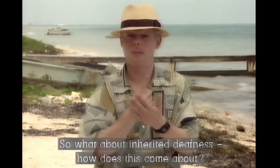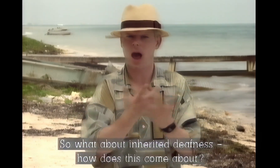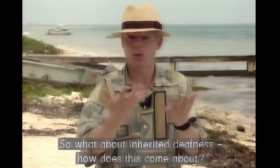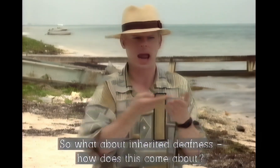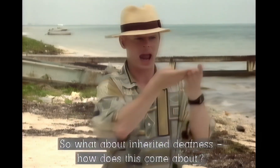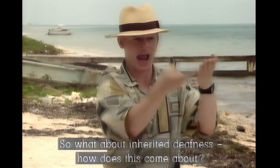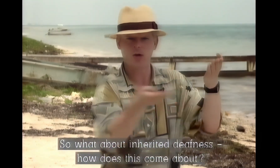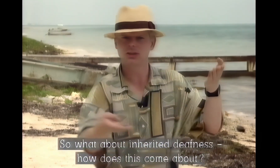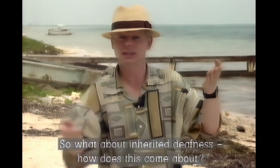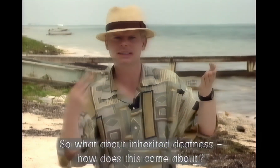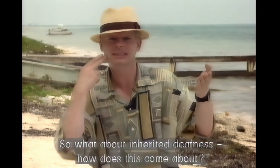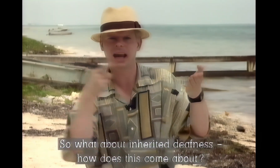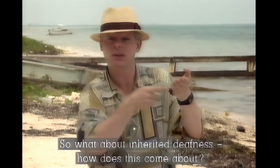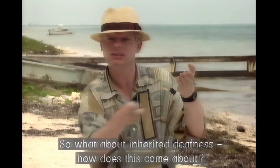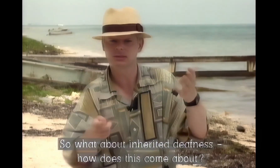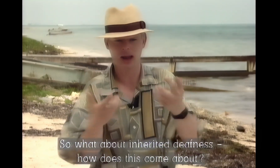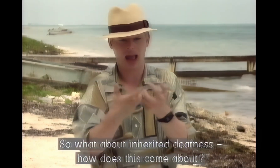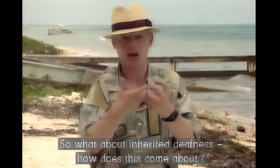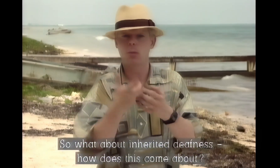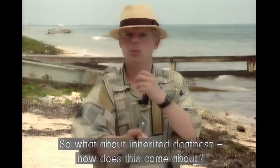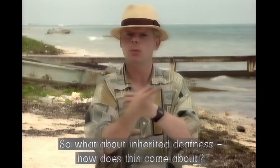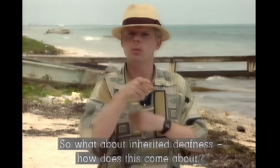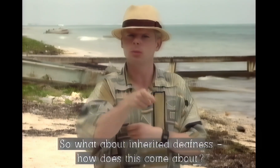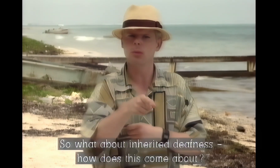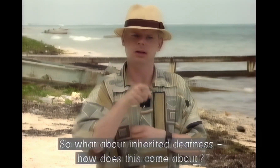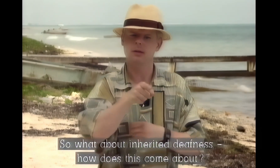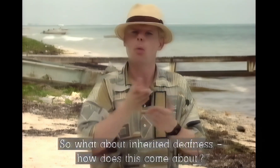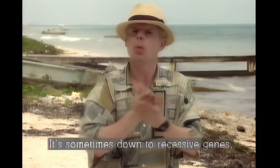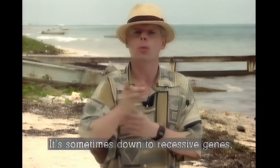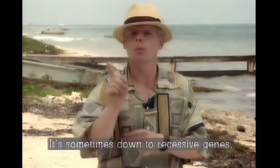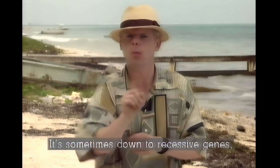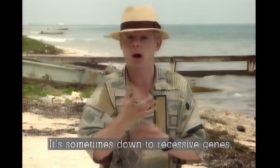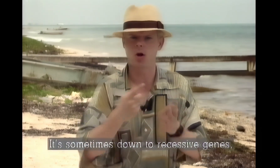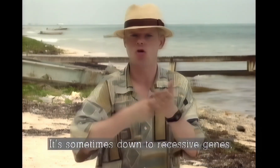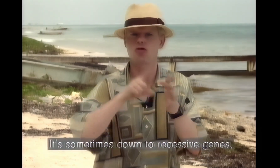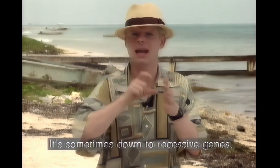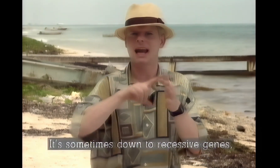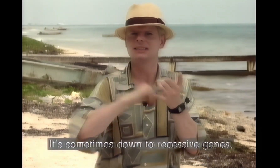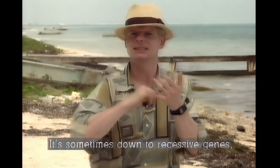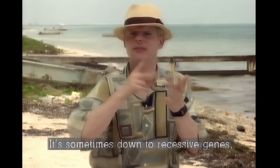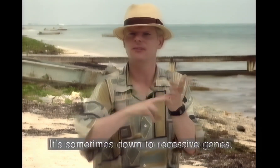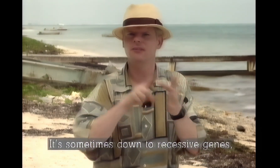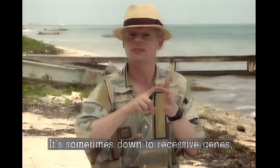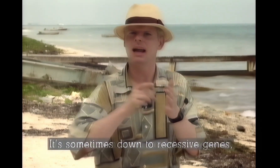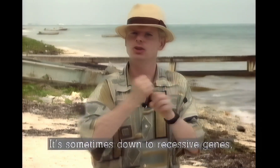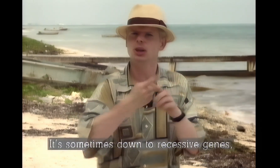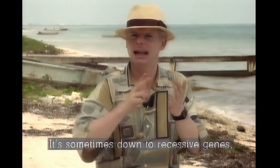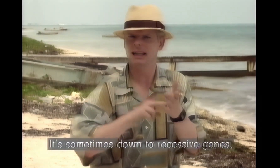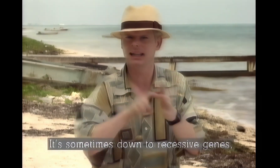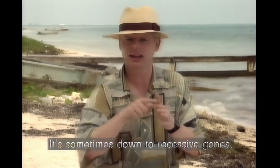So what about inherited deafness? How does this come about? It's sometimes down to recessive genes, which are passed